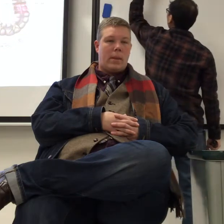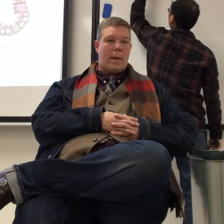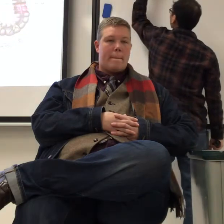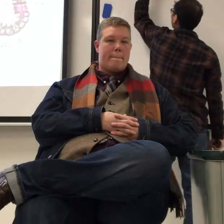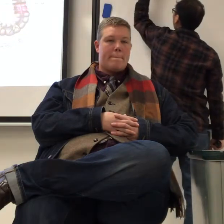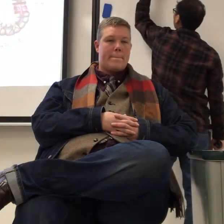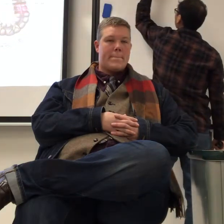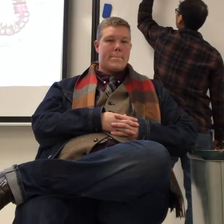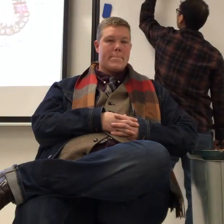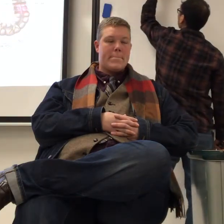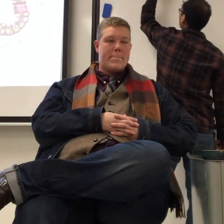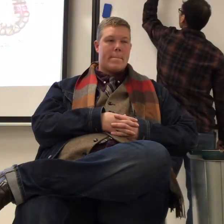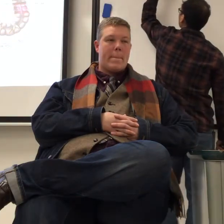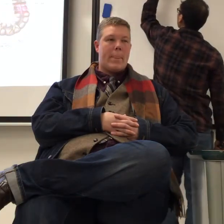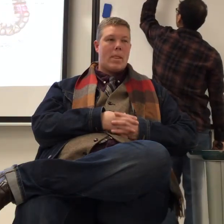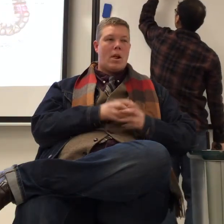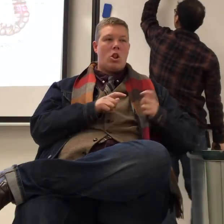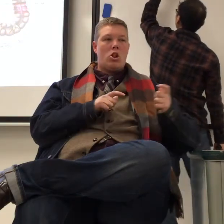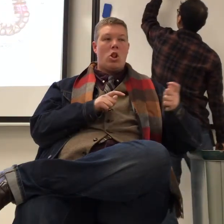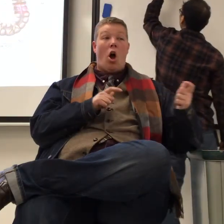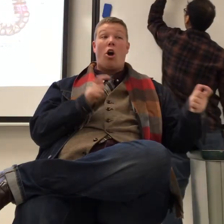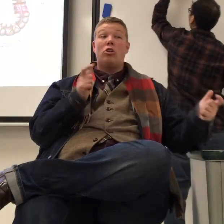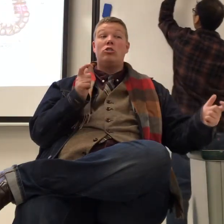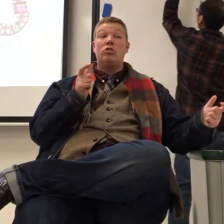Large intestine.